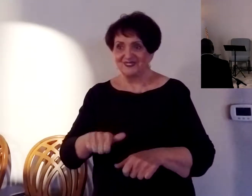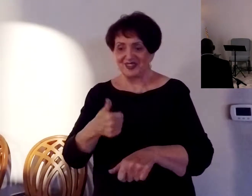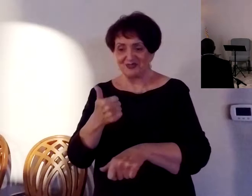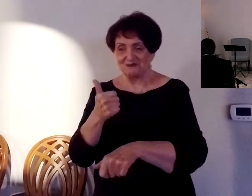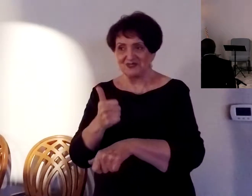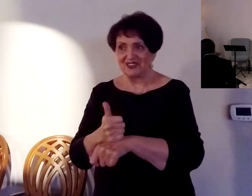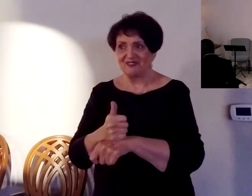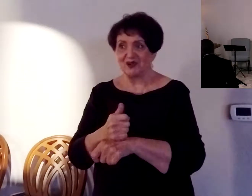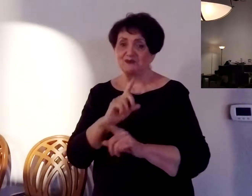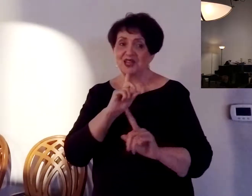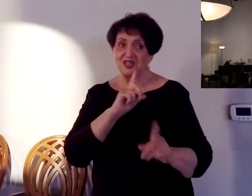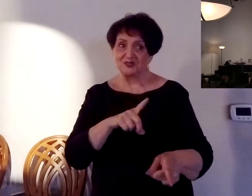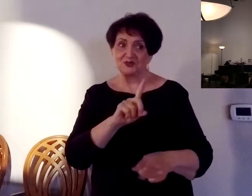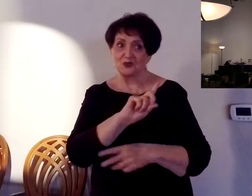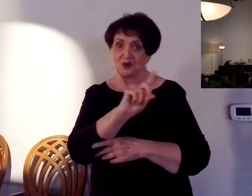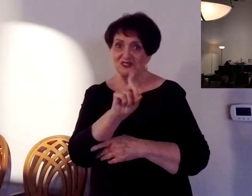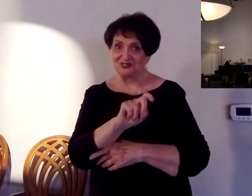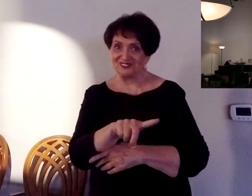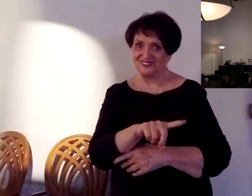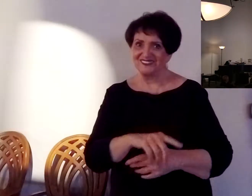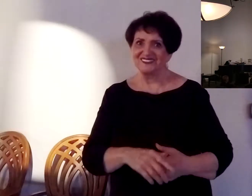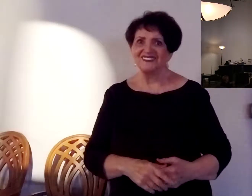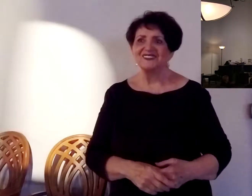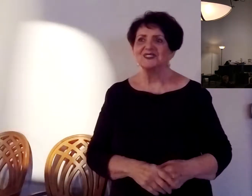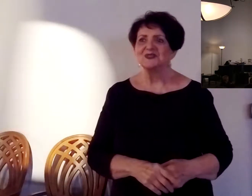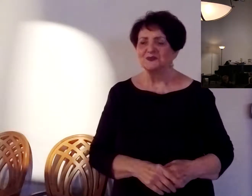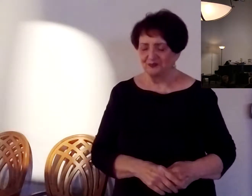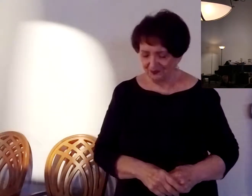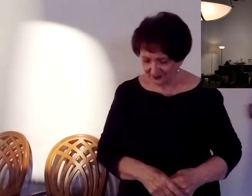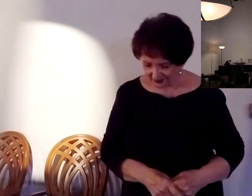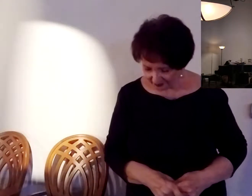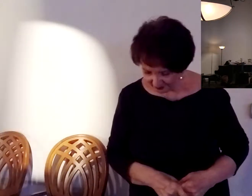kind of question. So I applaud him.